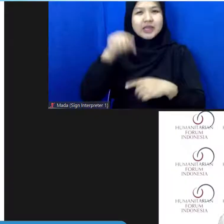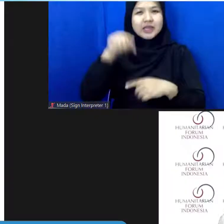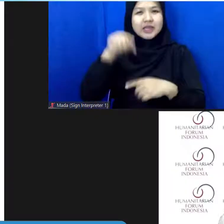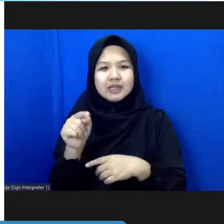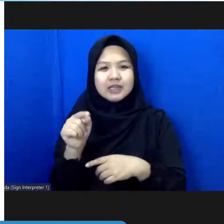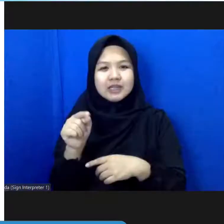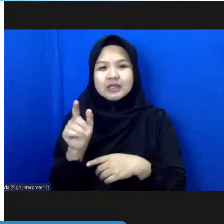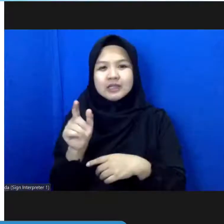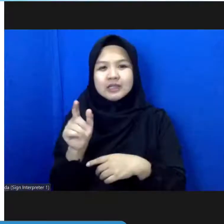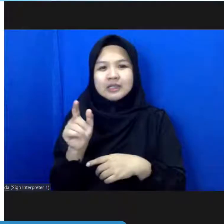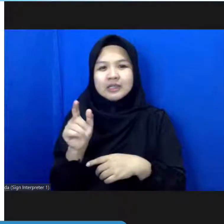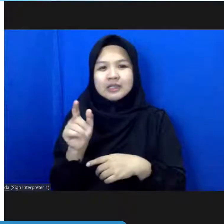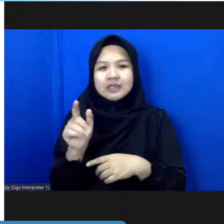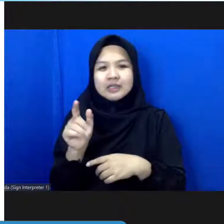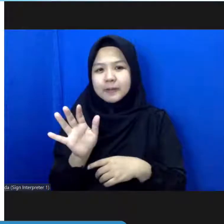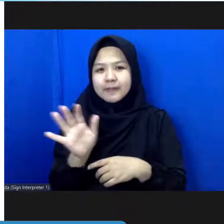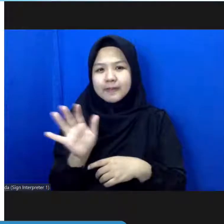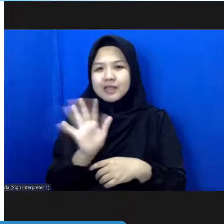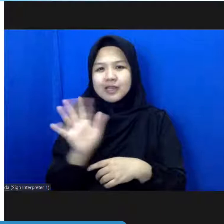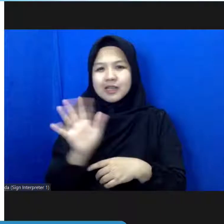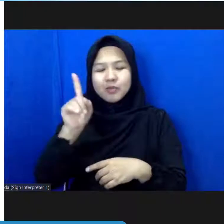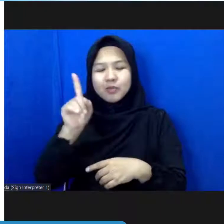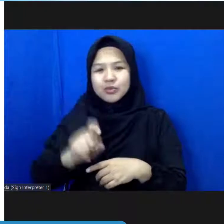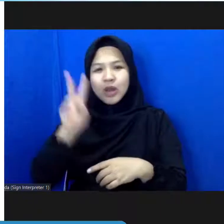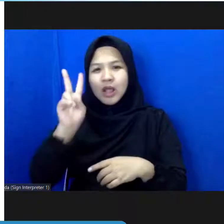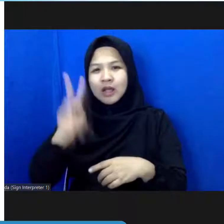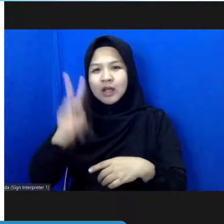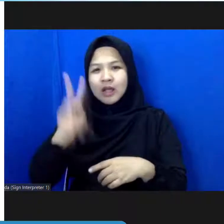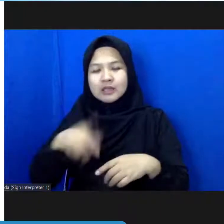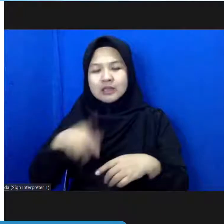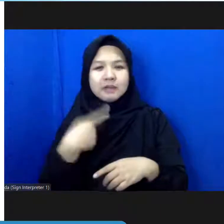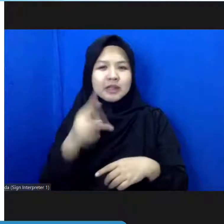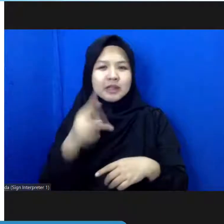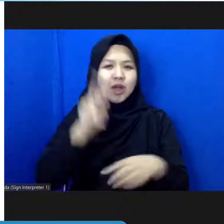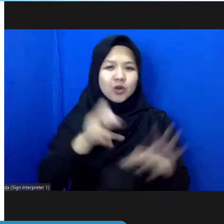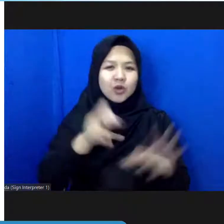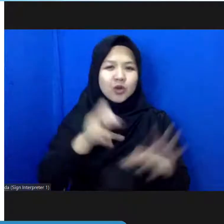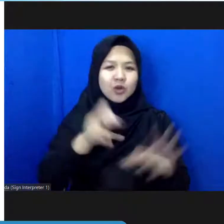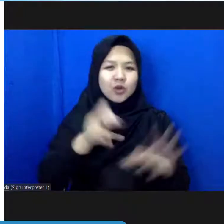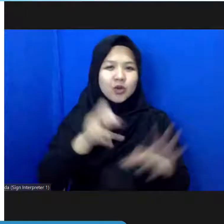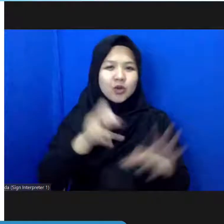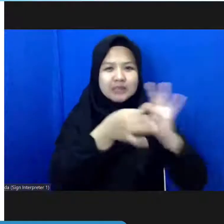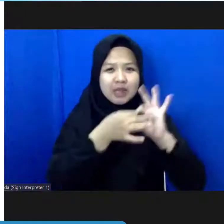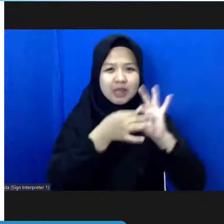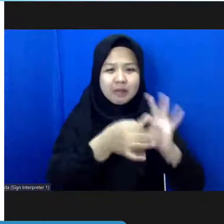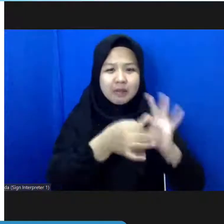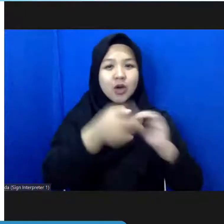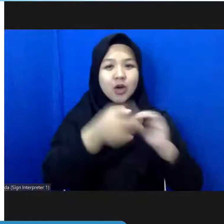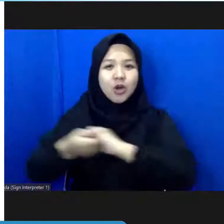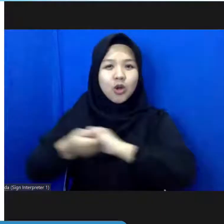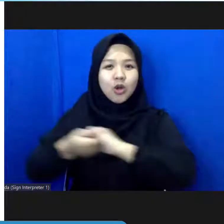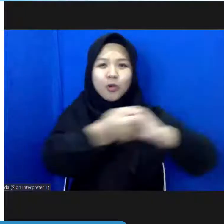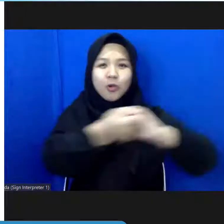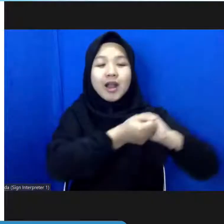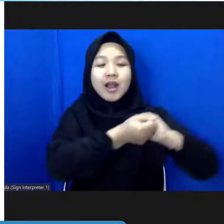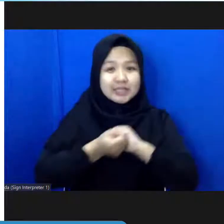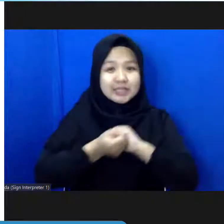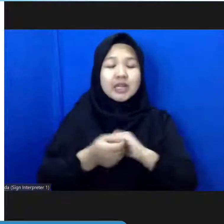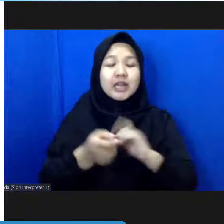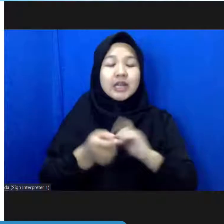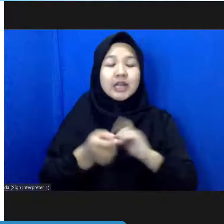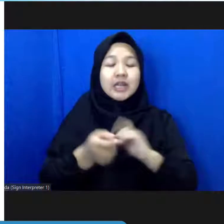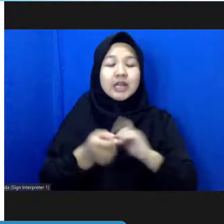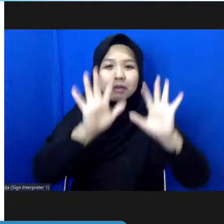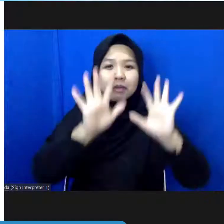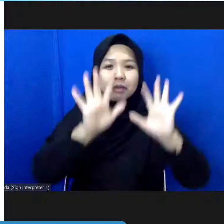really necessary anymore because we have to work together. We have to collaborate as multi-stakeholders.